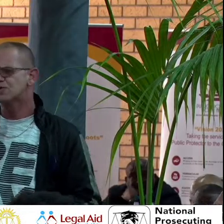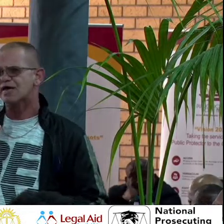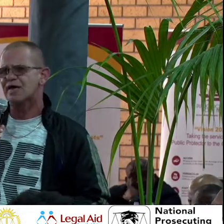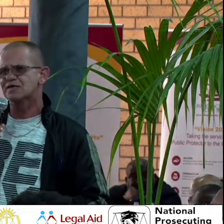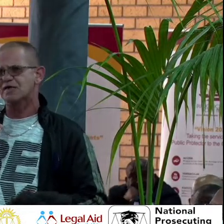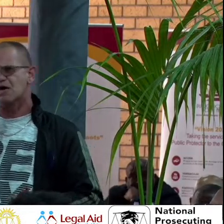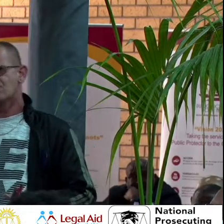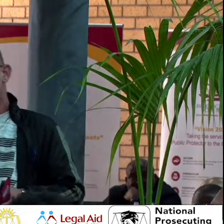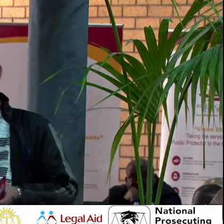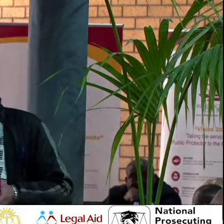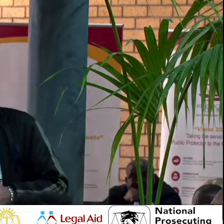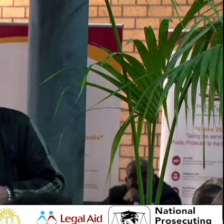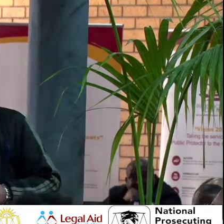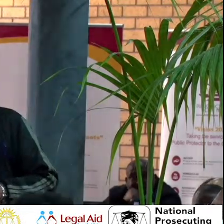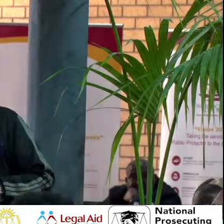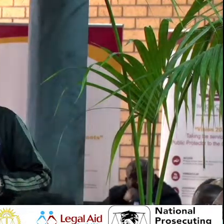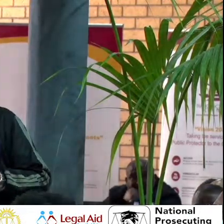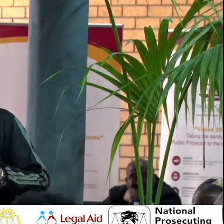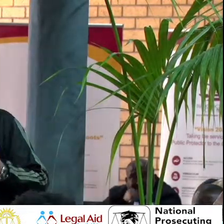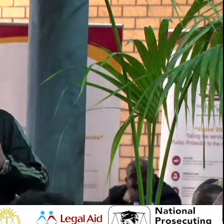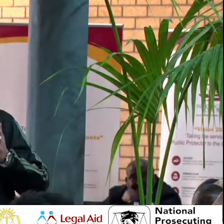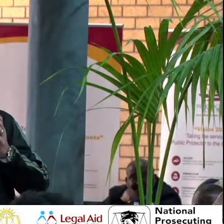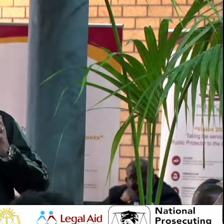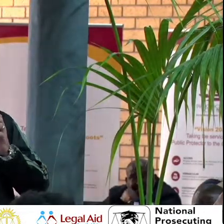2 decades out of prison.